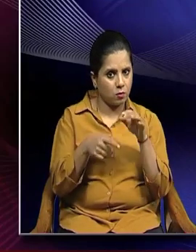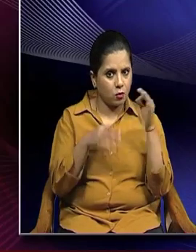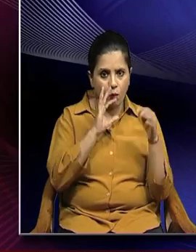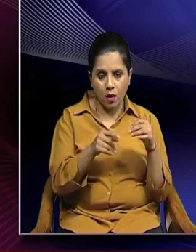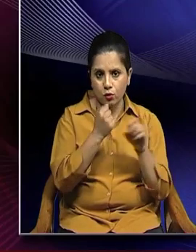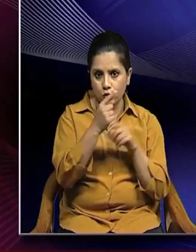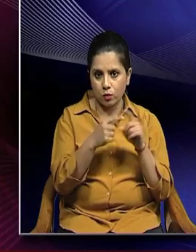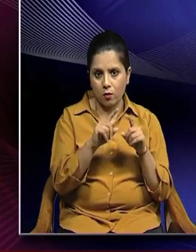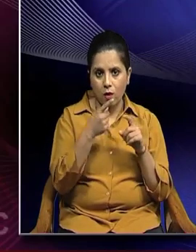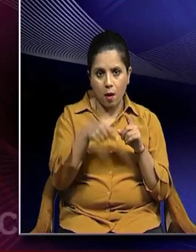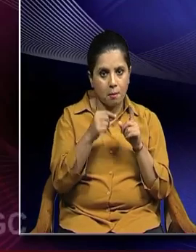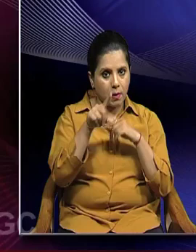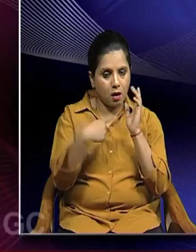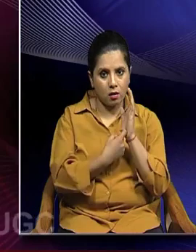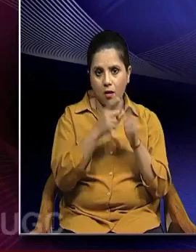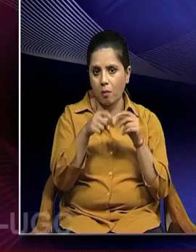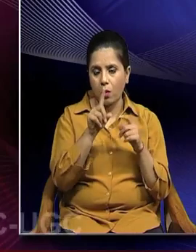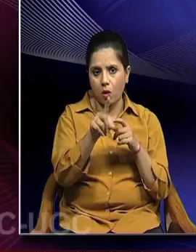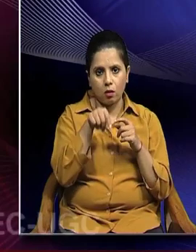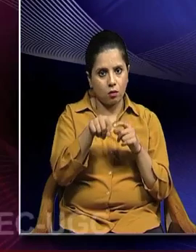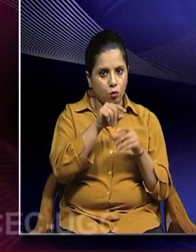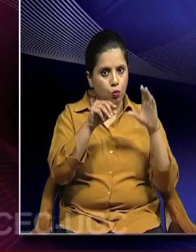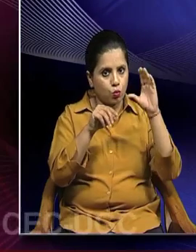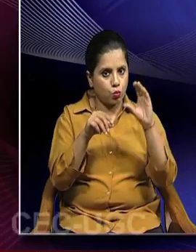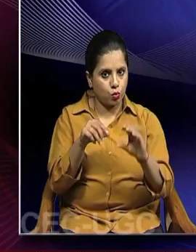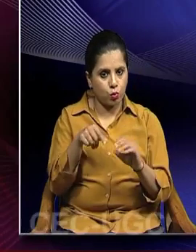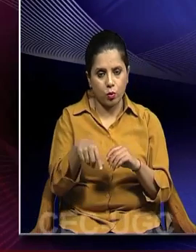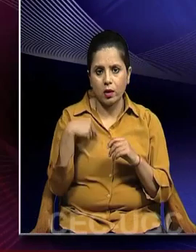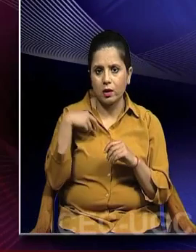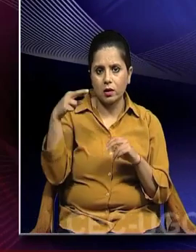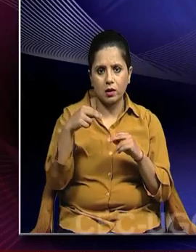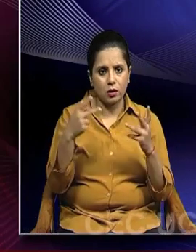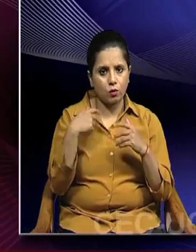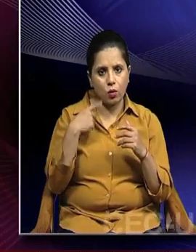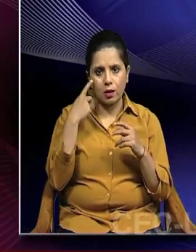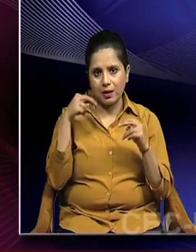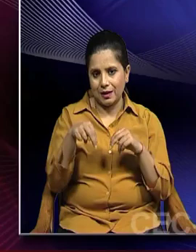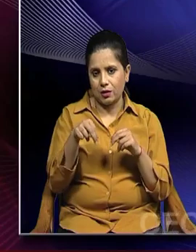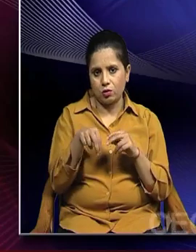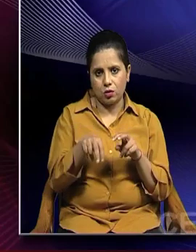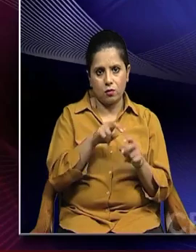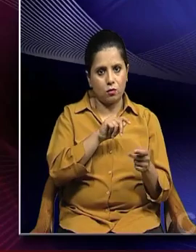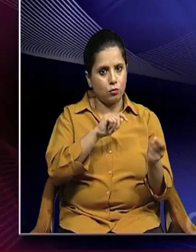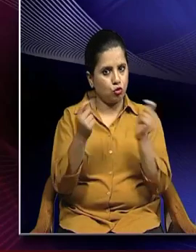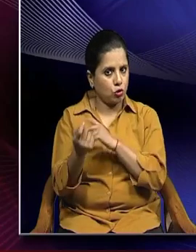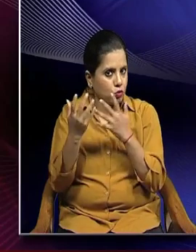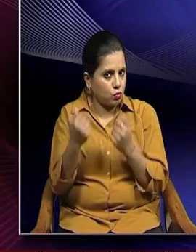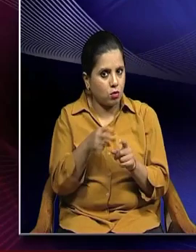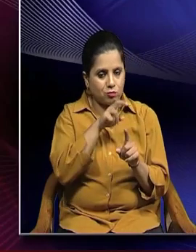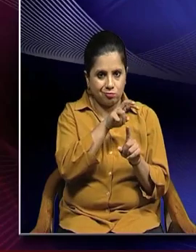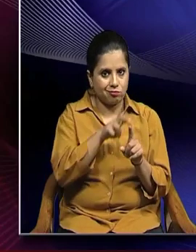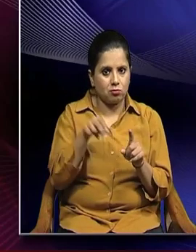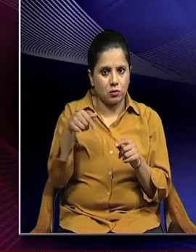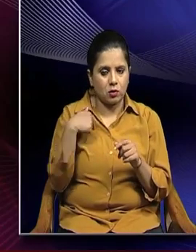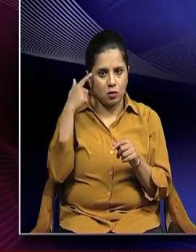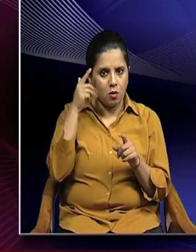happiness goes down. So, what we need a shift, there is a shift, it has been occurring